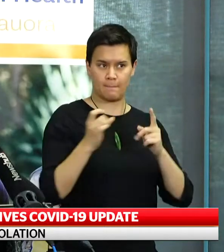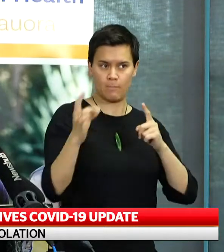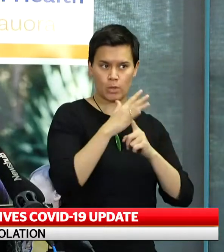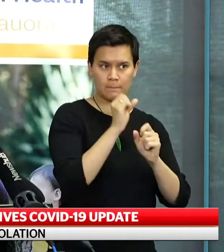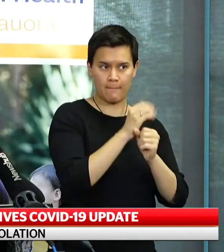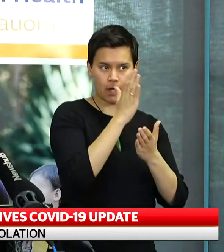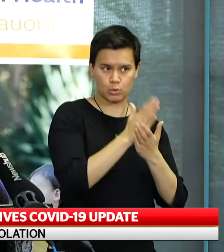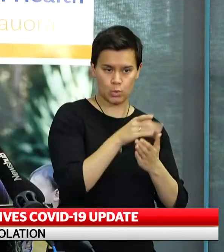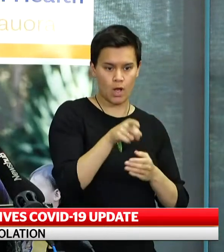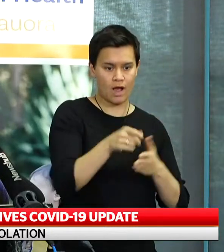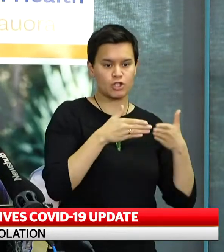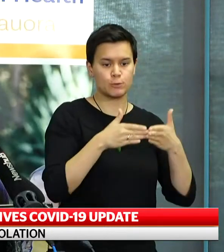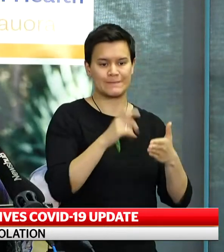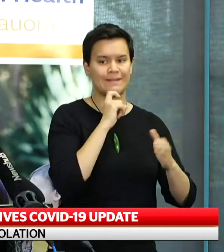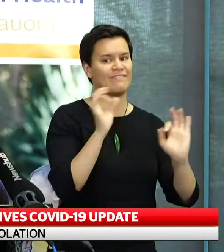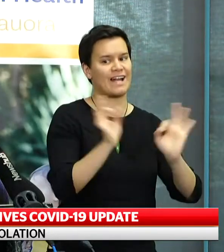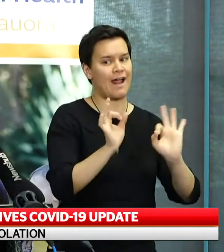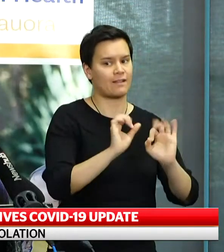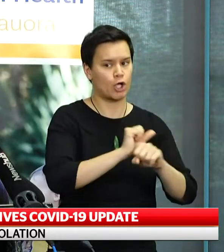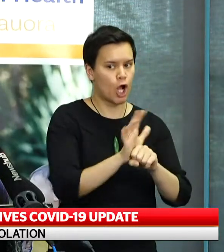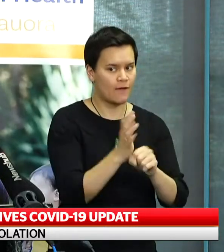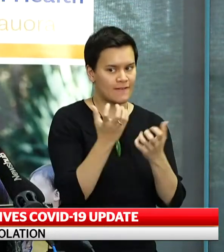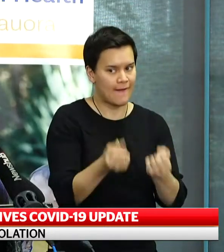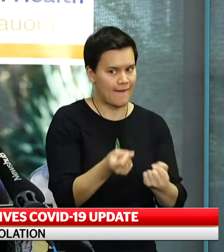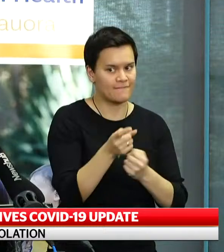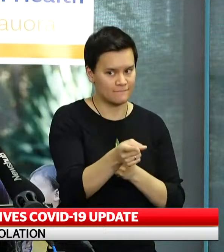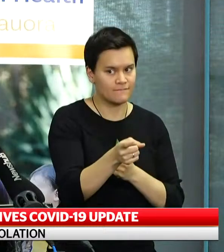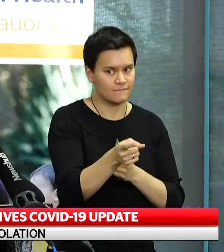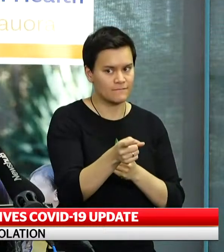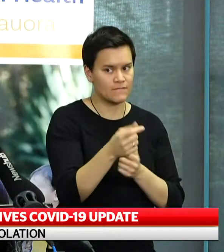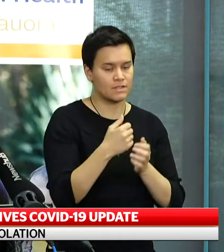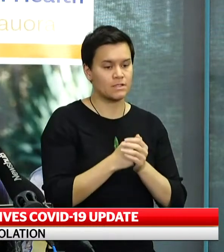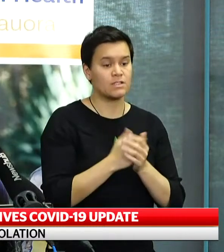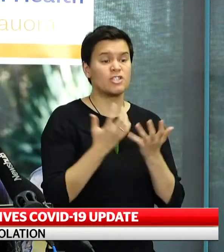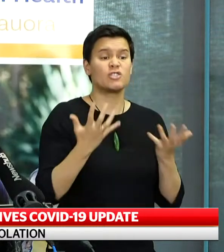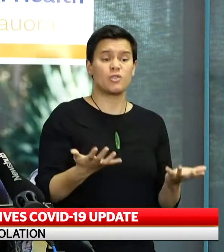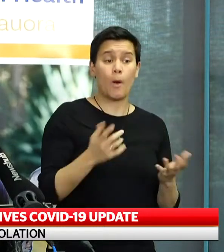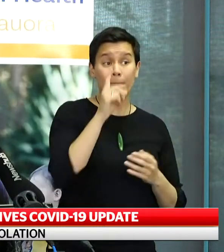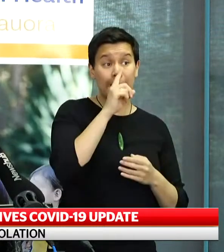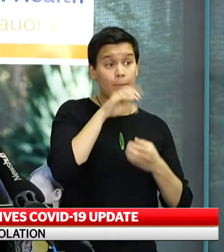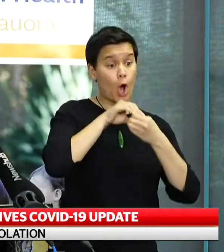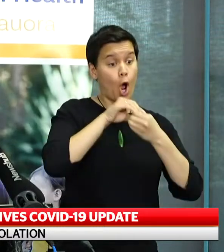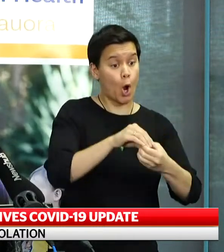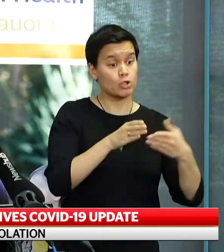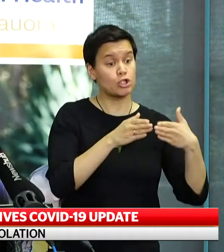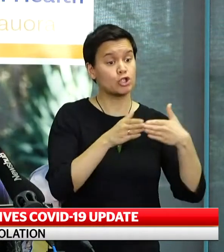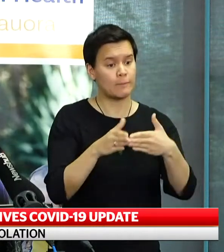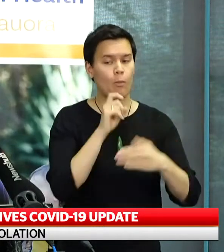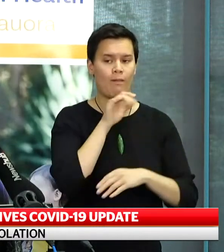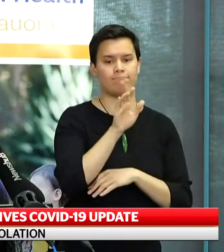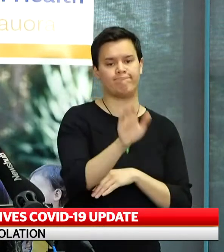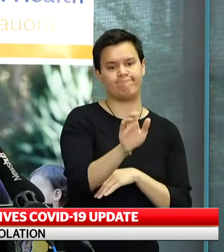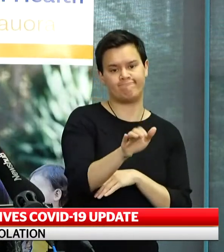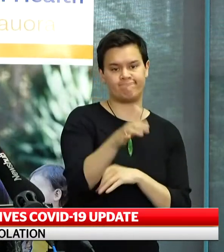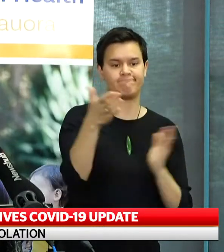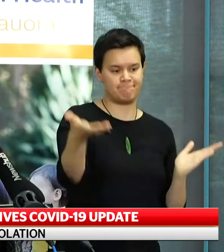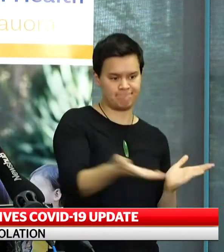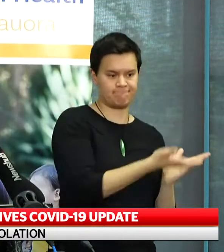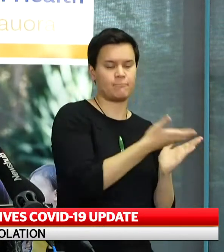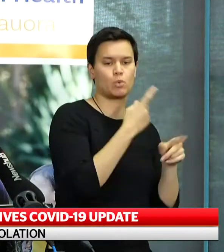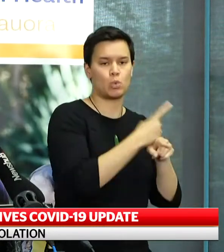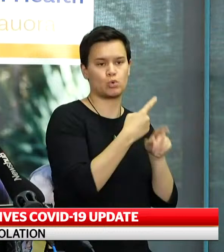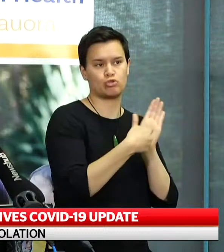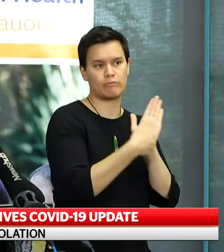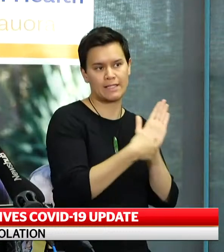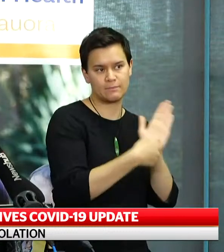So we'll open that conversation up again with the owners, working with our colleagues from Transport. So it's 4